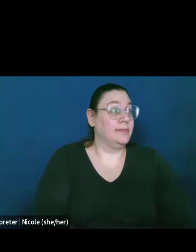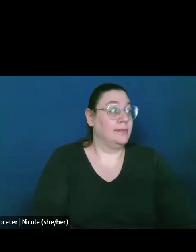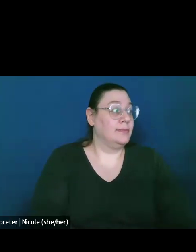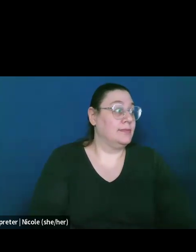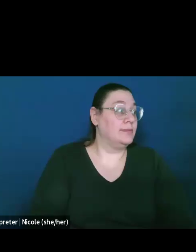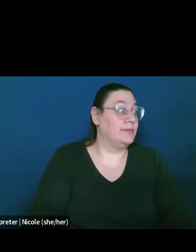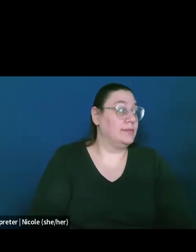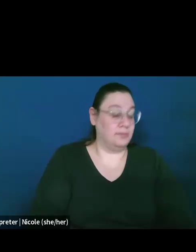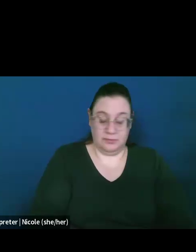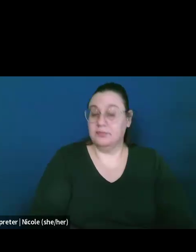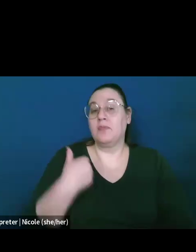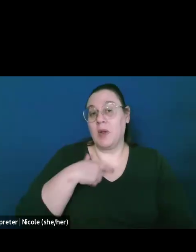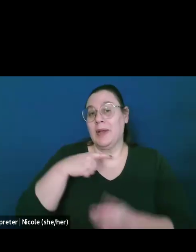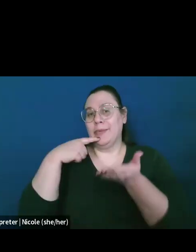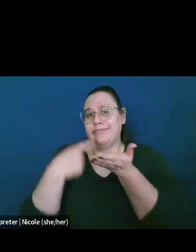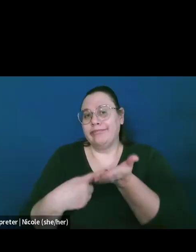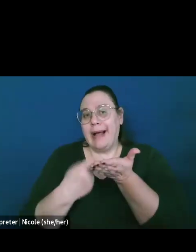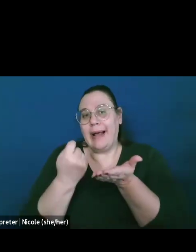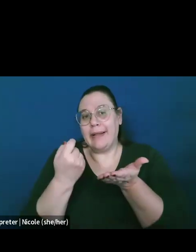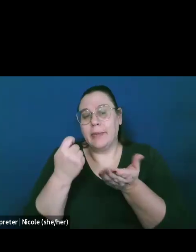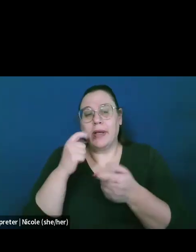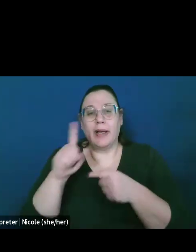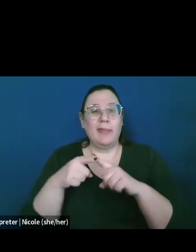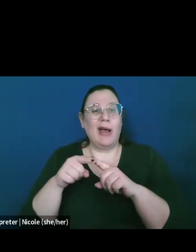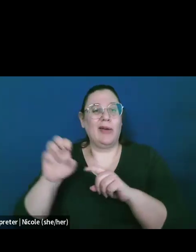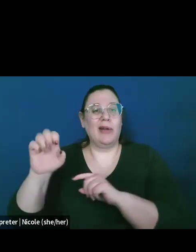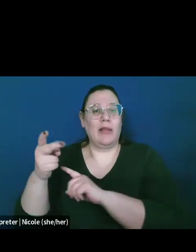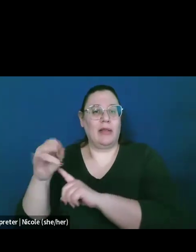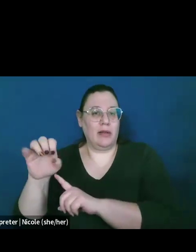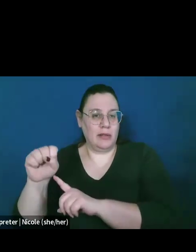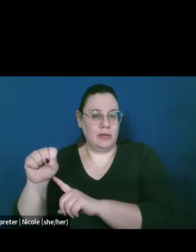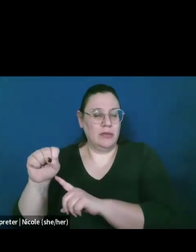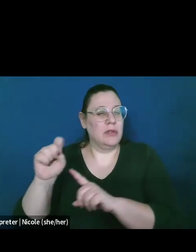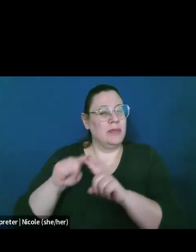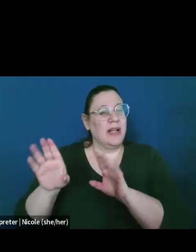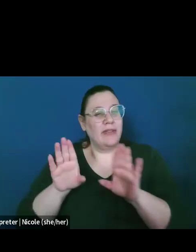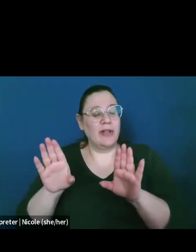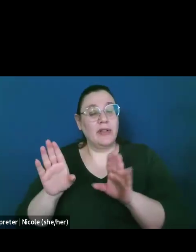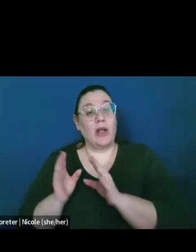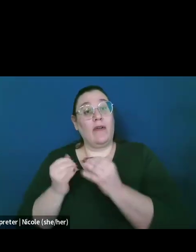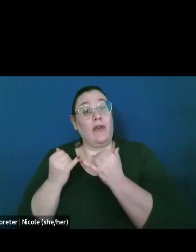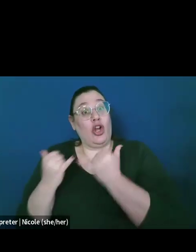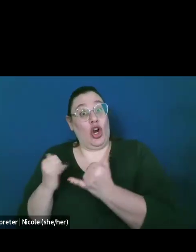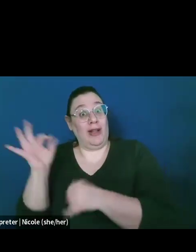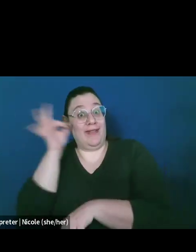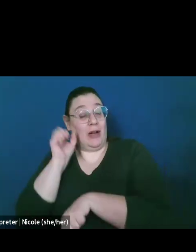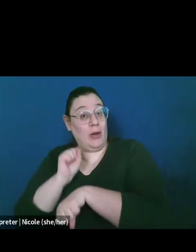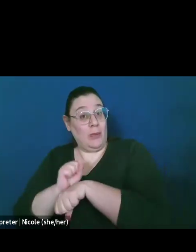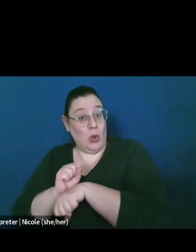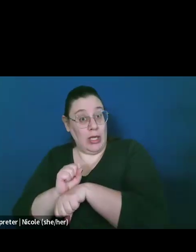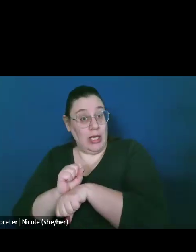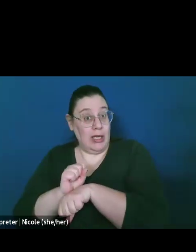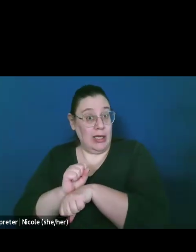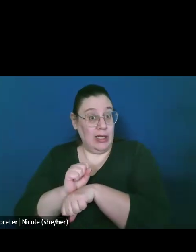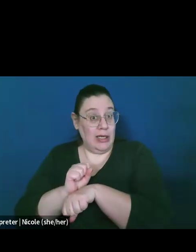So we do need to talk a little bit about ethics, and there are some differences between when you're currently a federal employee, technically or